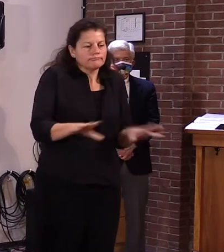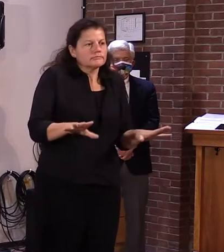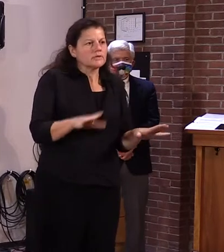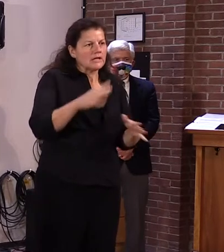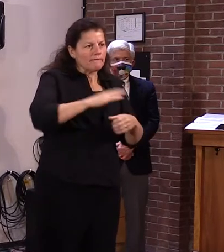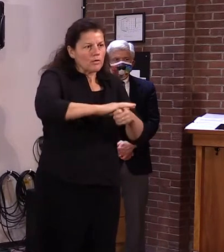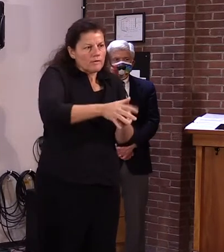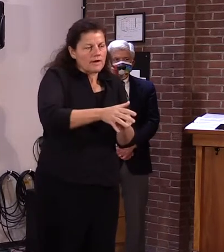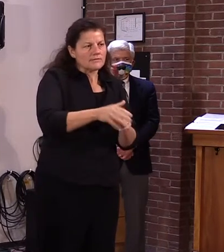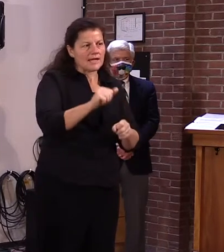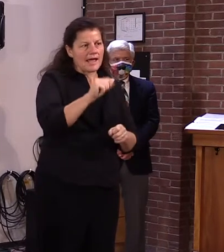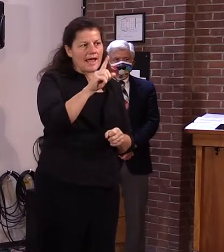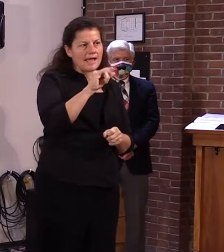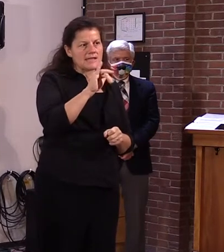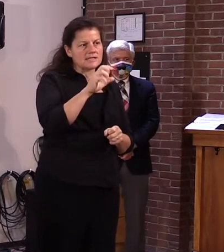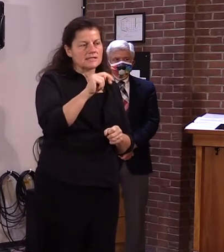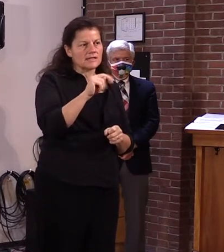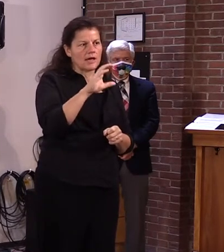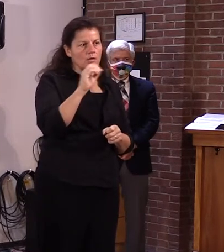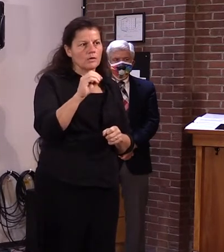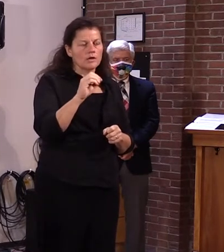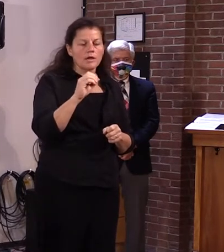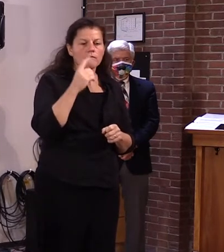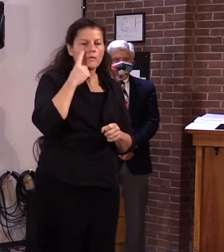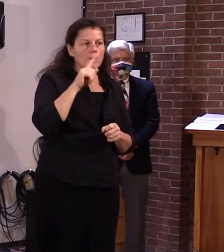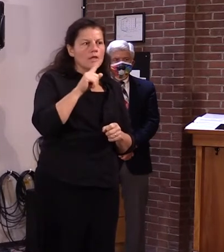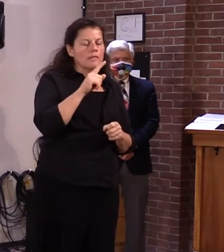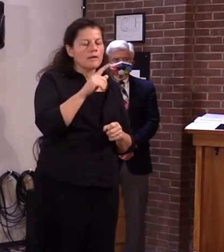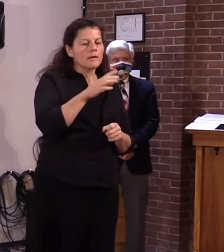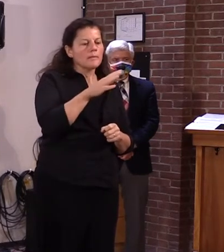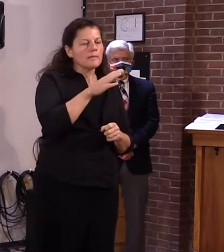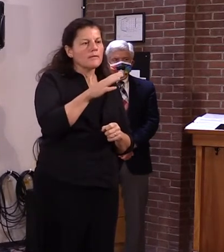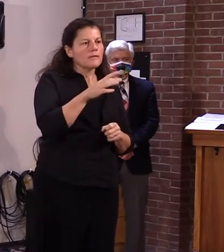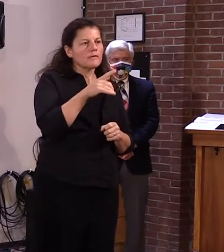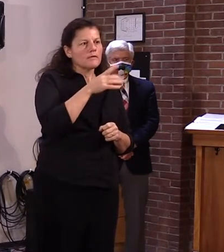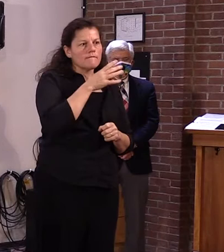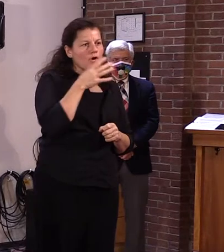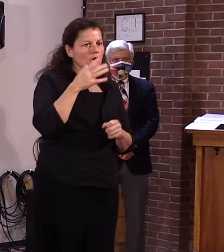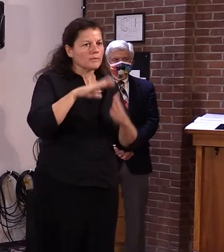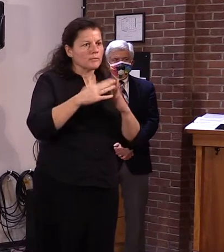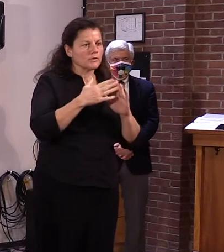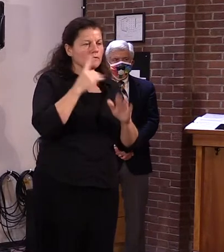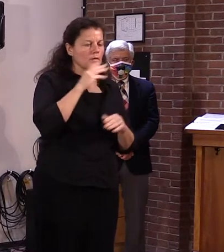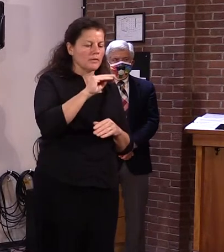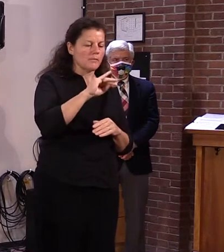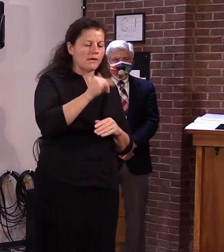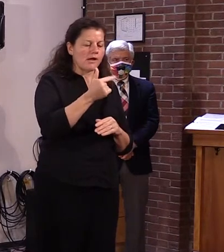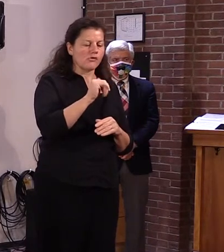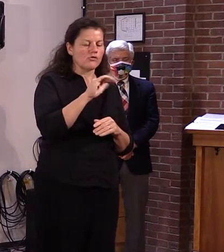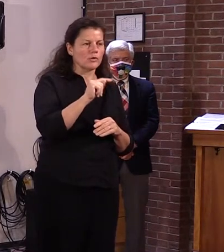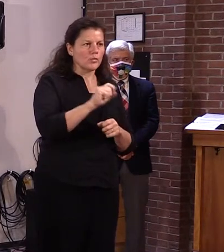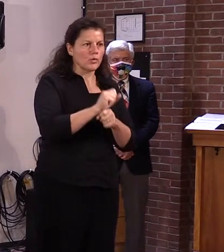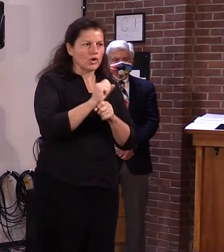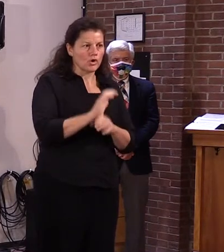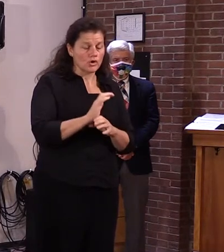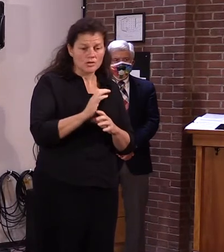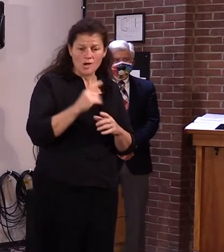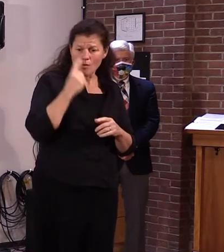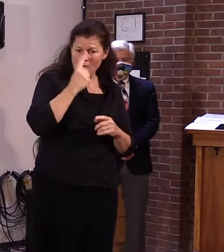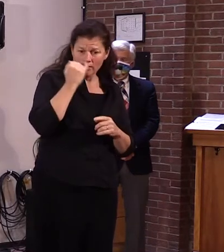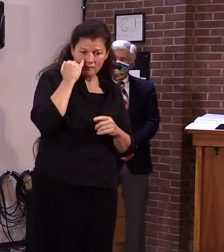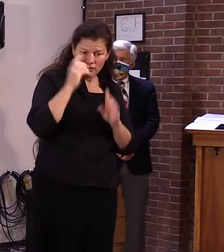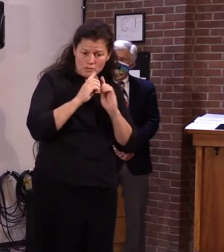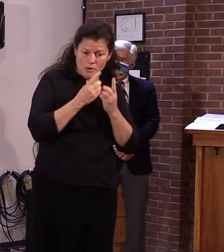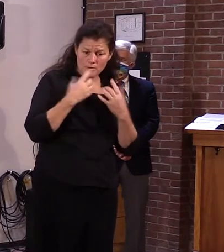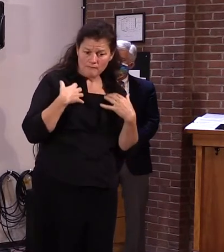the migrant farm worker communities, I'm just wondering what sort of outreach that the Department of Health, if any, is doing